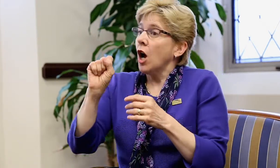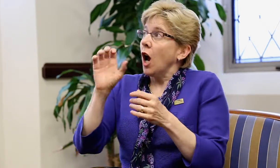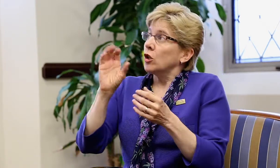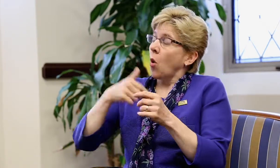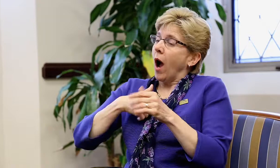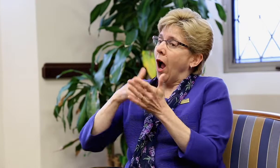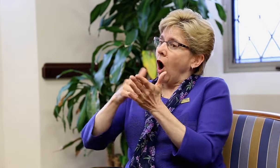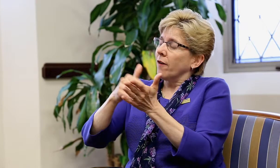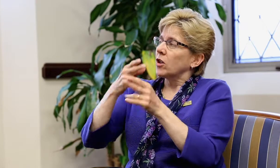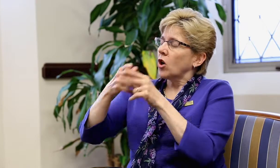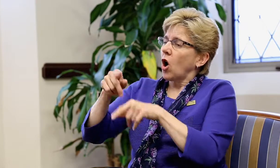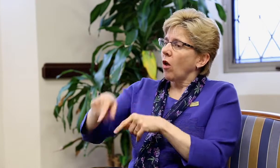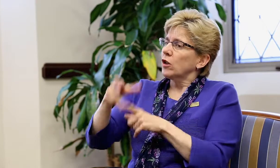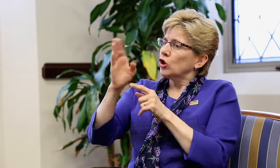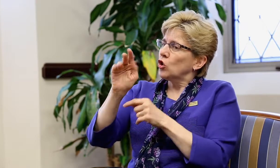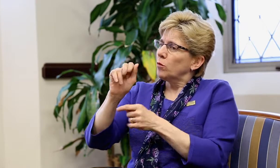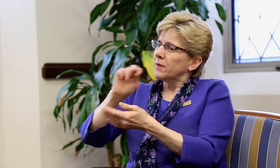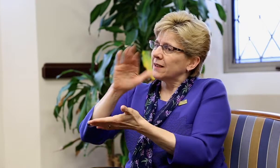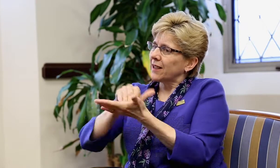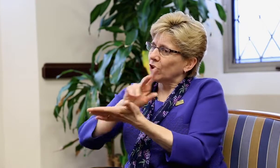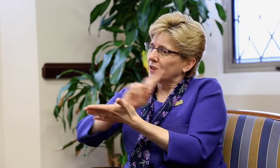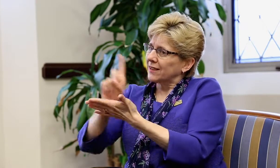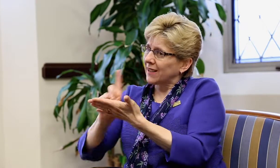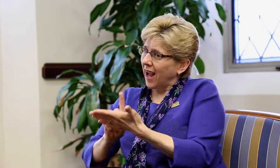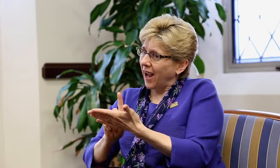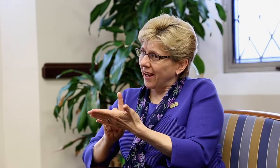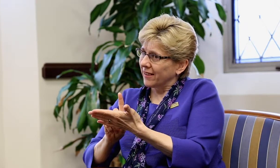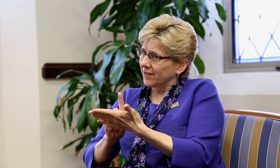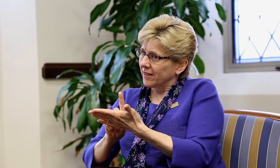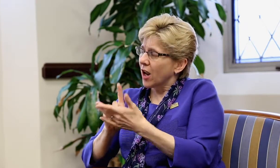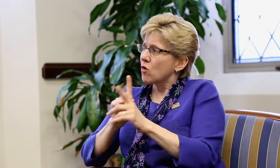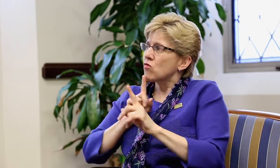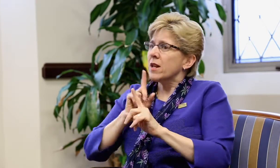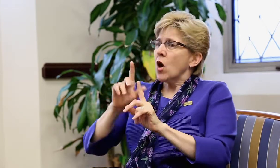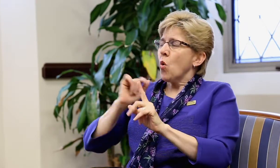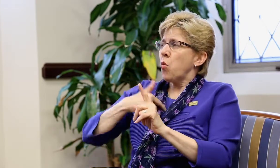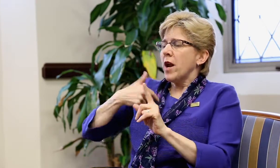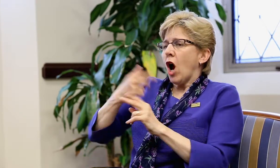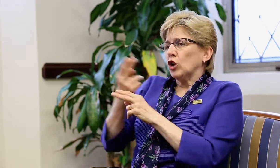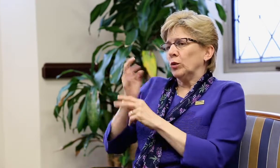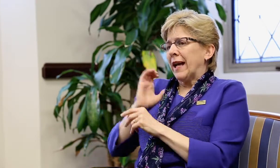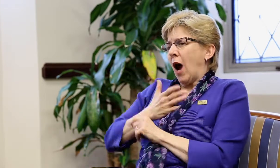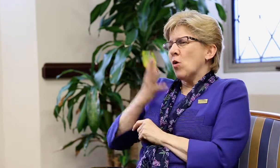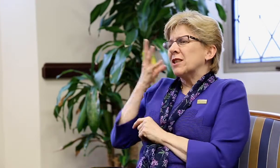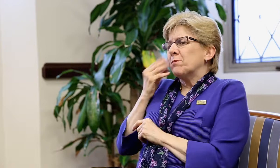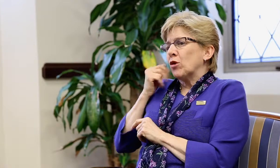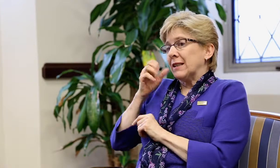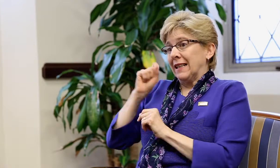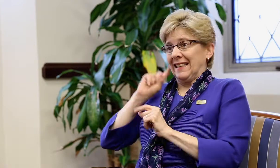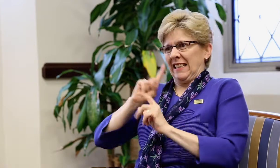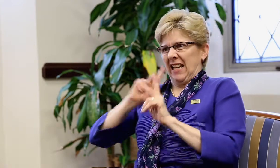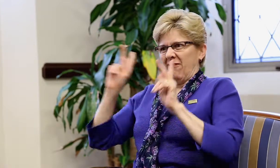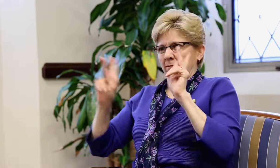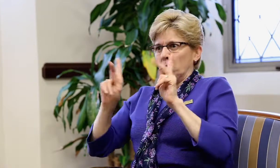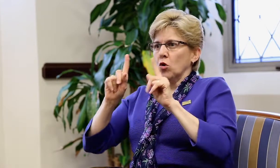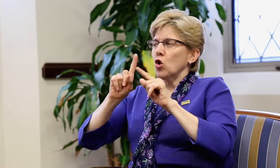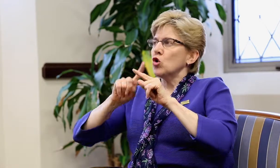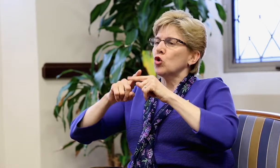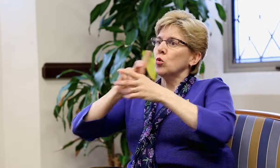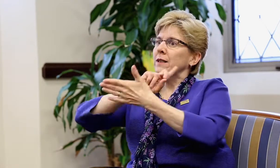refined area. I often refer to this more as human-centered design because we are using our experiences as deaf people to